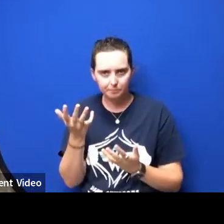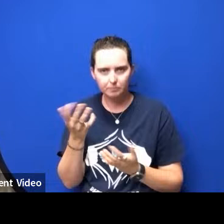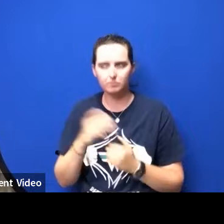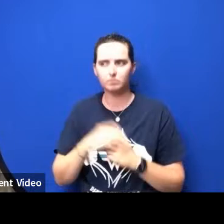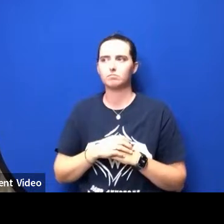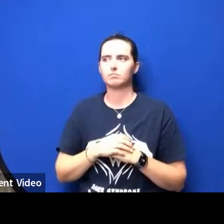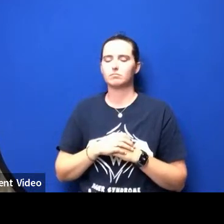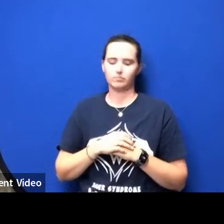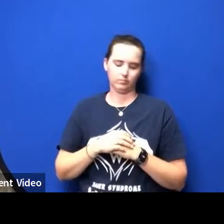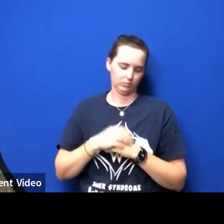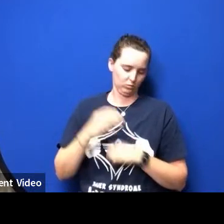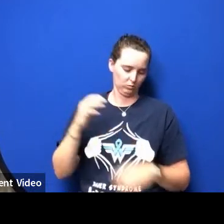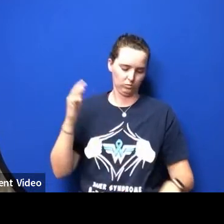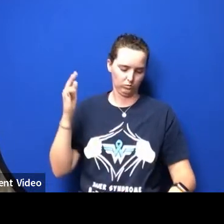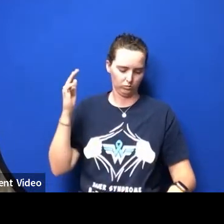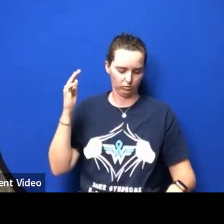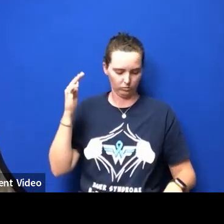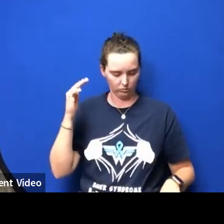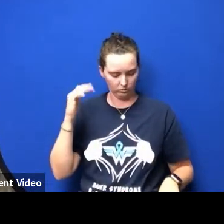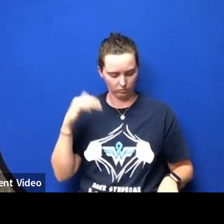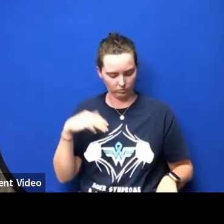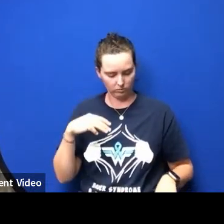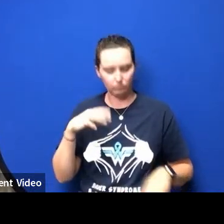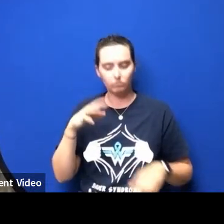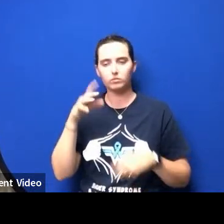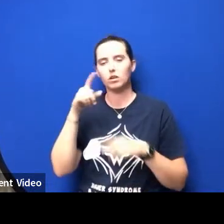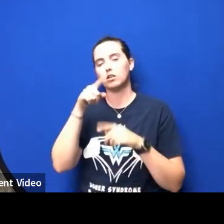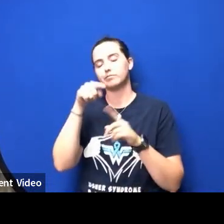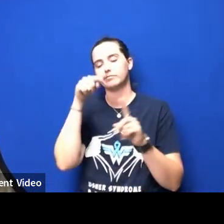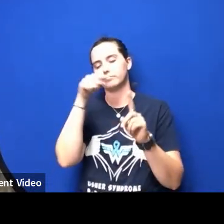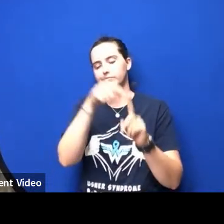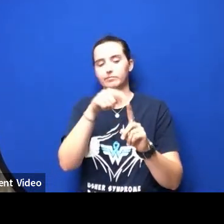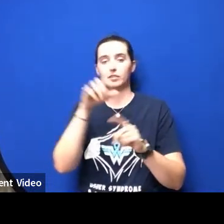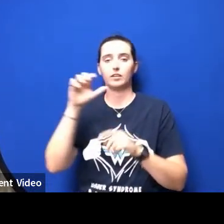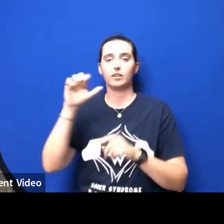not able to get it because they test positive for that substance.